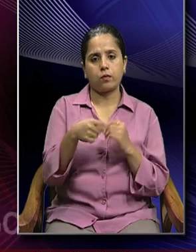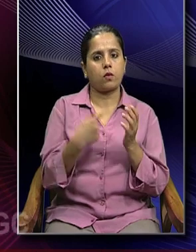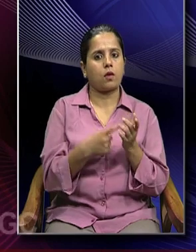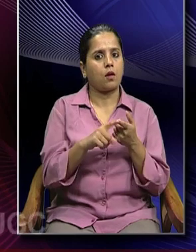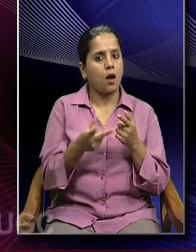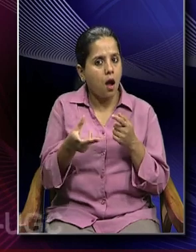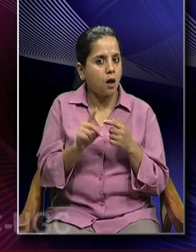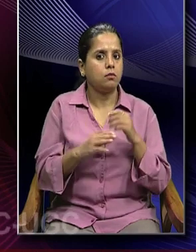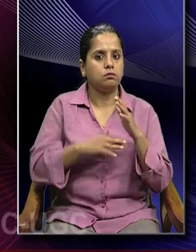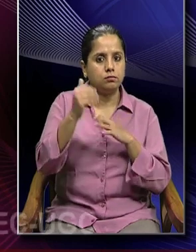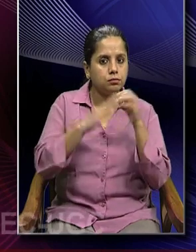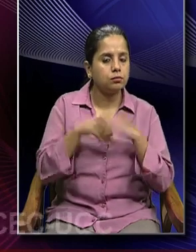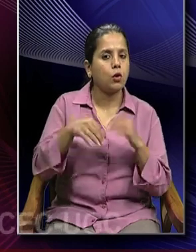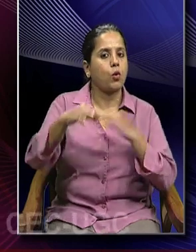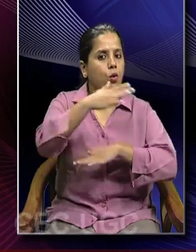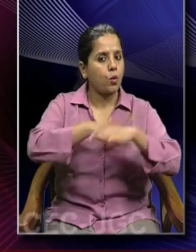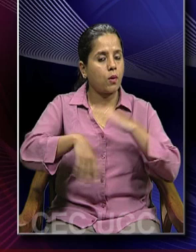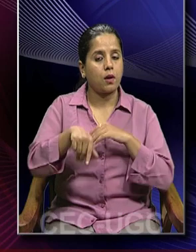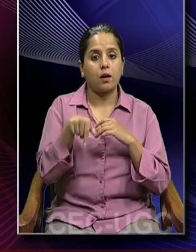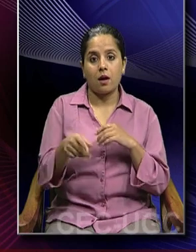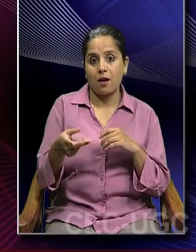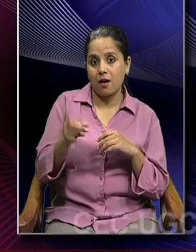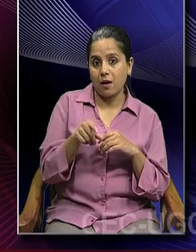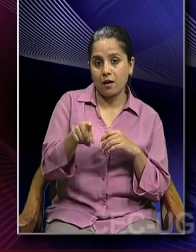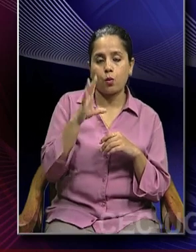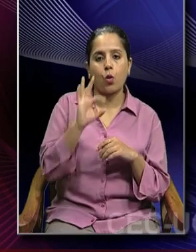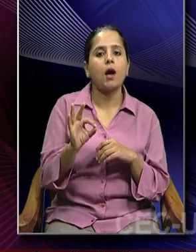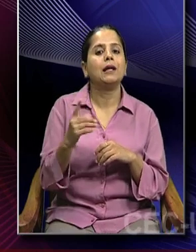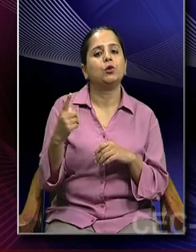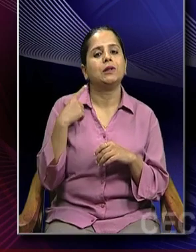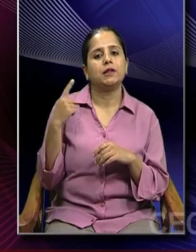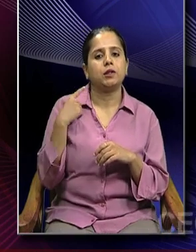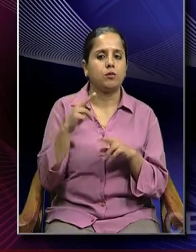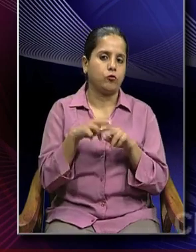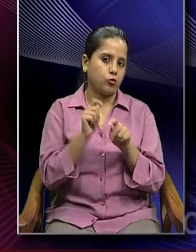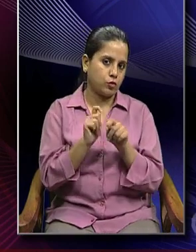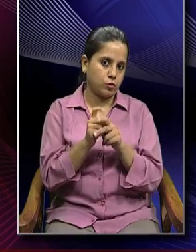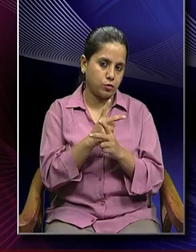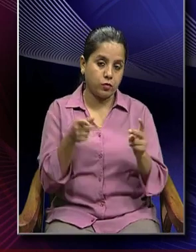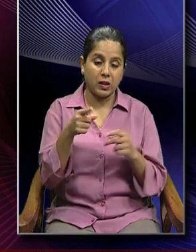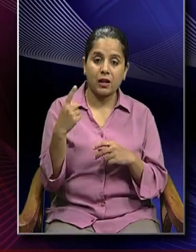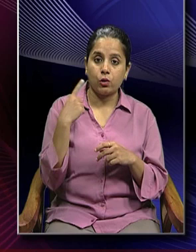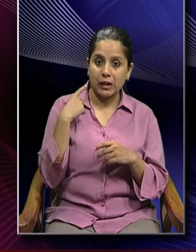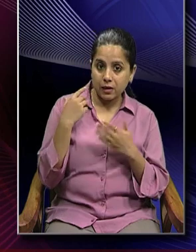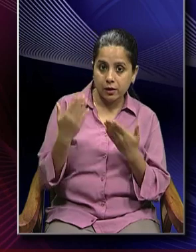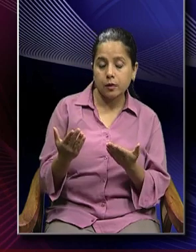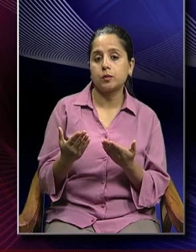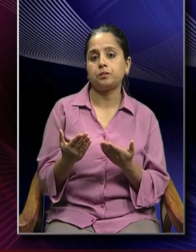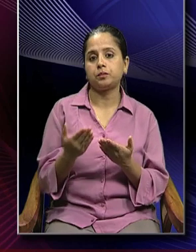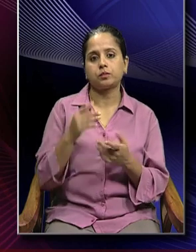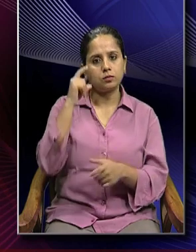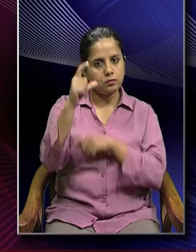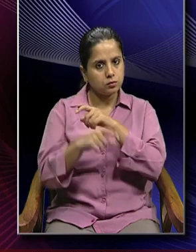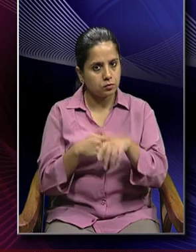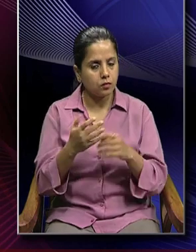the organization. So, reinventing is essentially a leadership function. It is the leader of the company